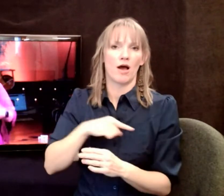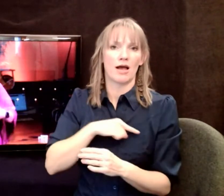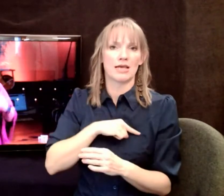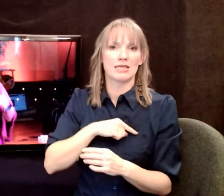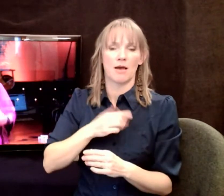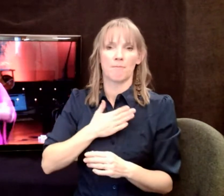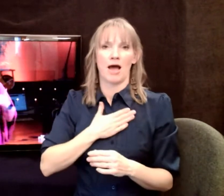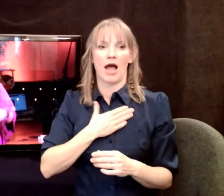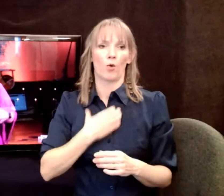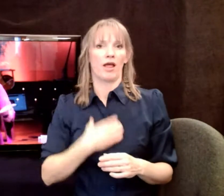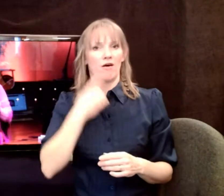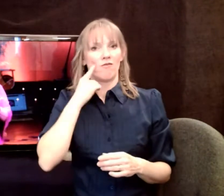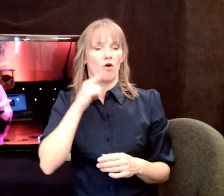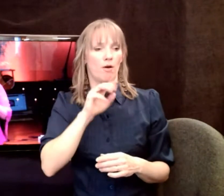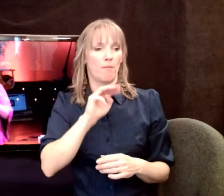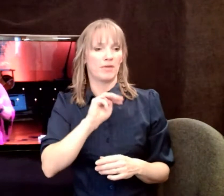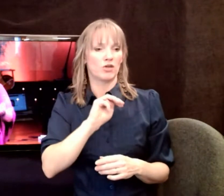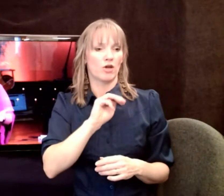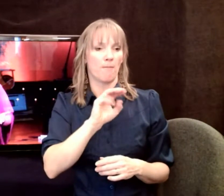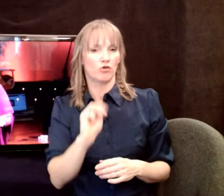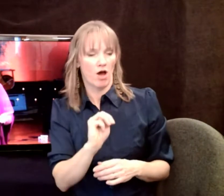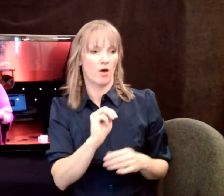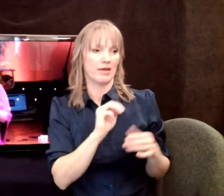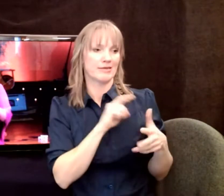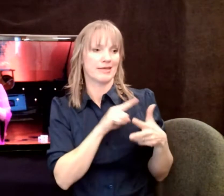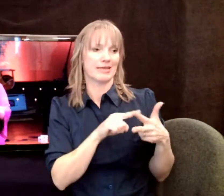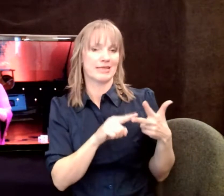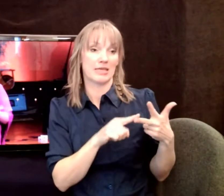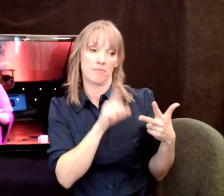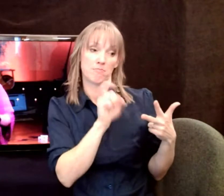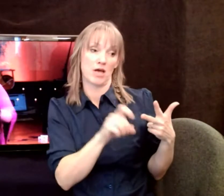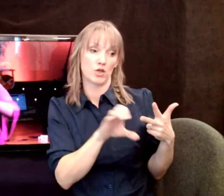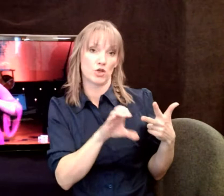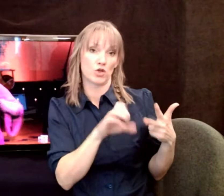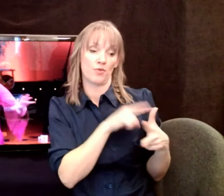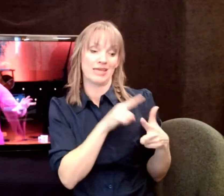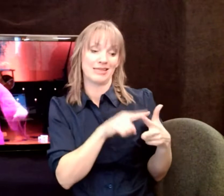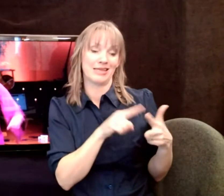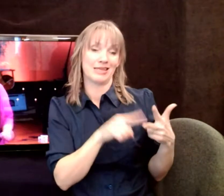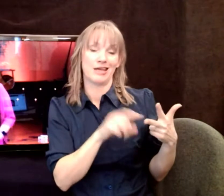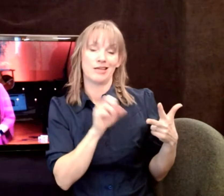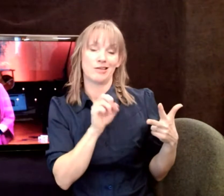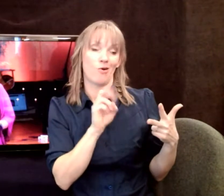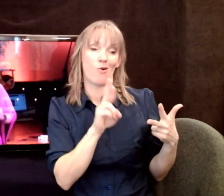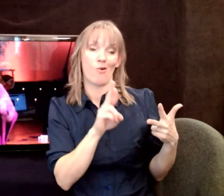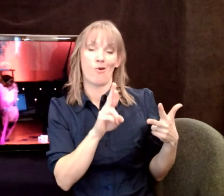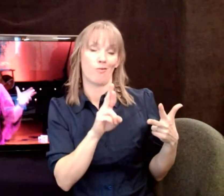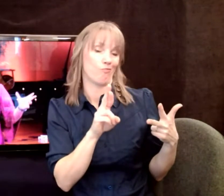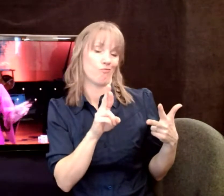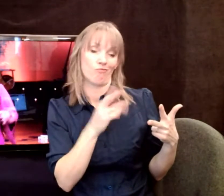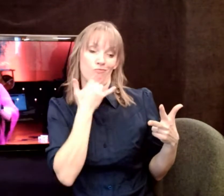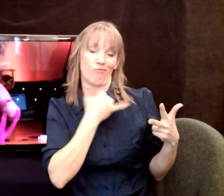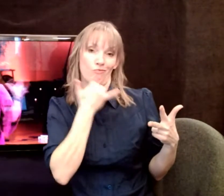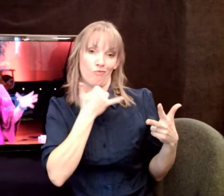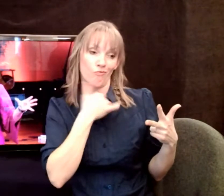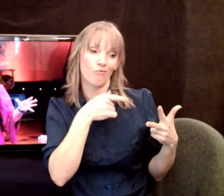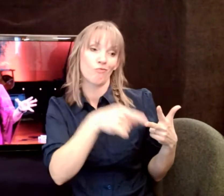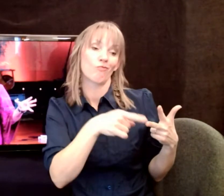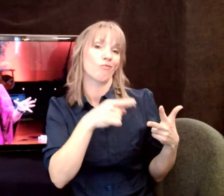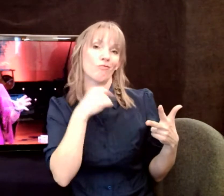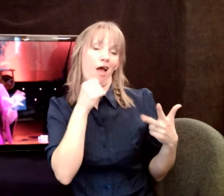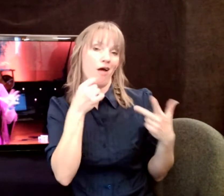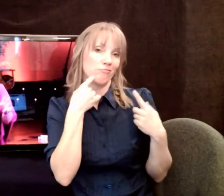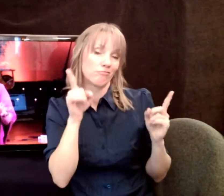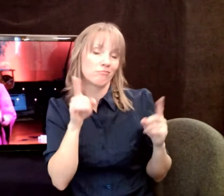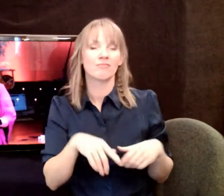for Michelle Medrano is X, Y, and Z, and she better do those things or she's, made a mistake or hasn't done it right. We